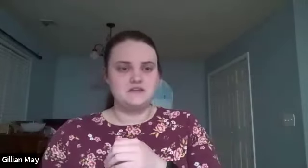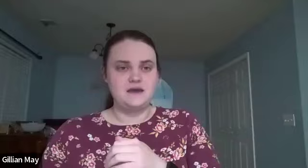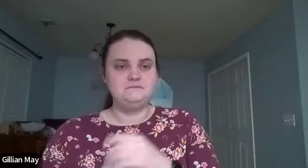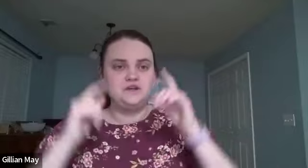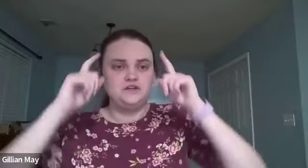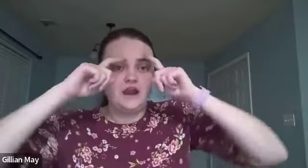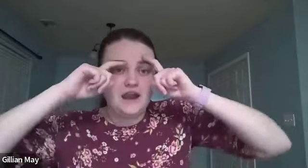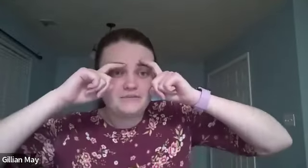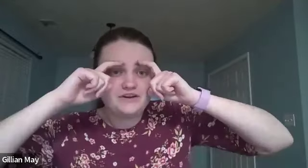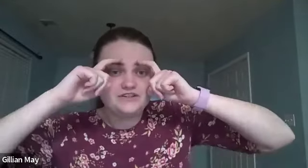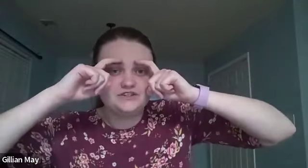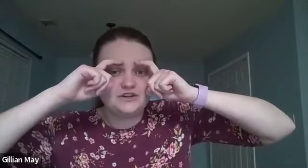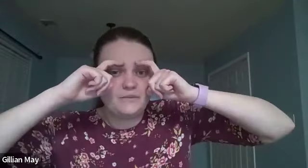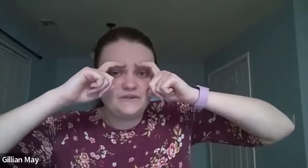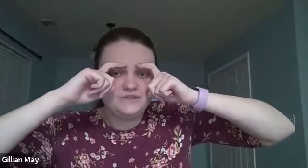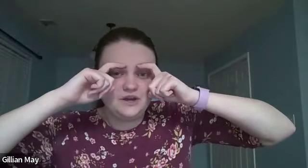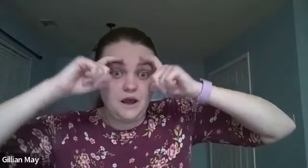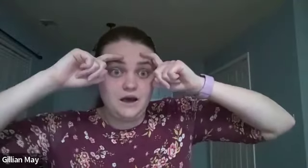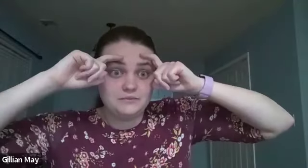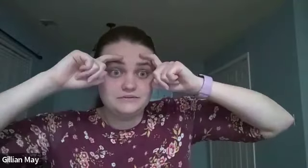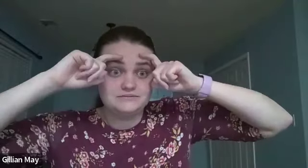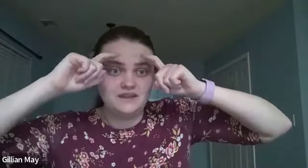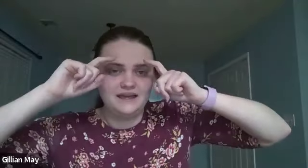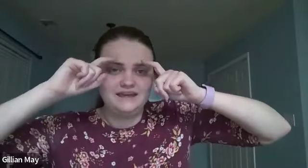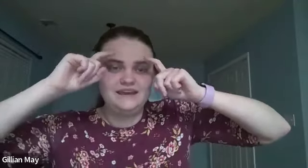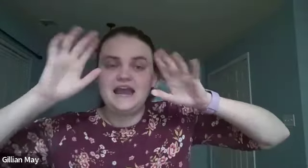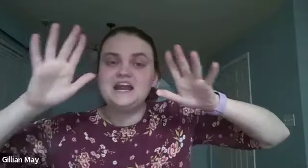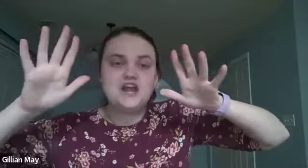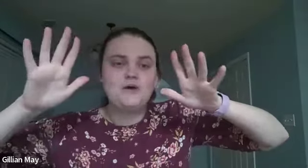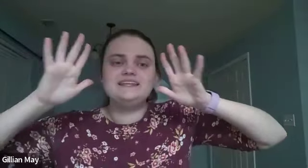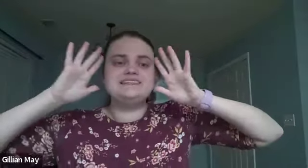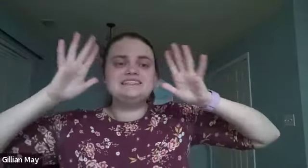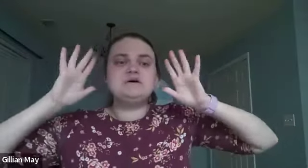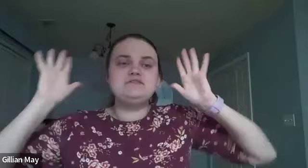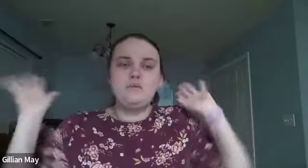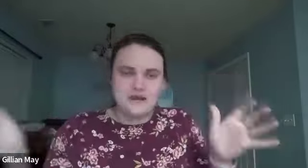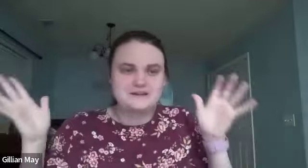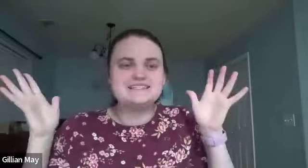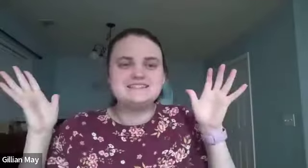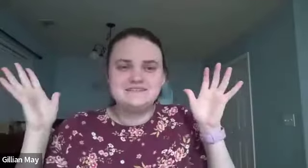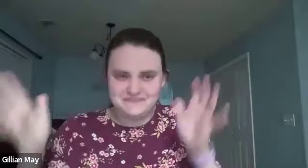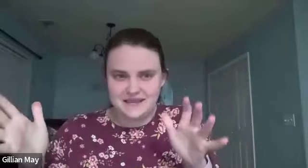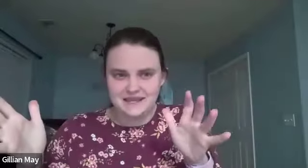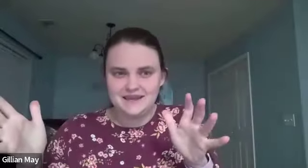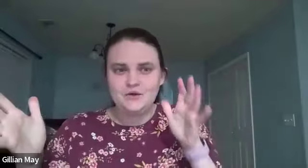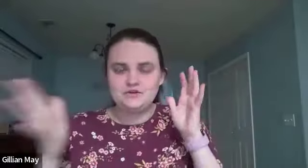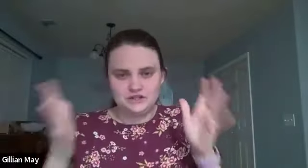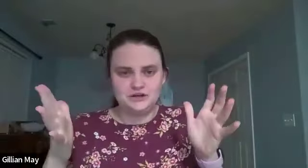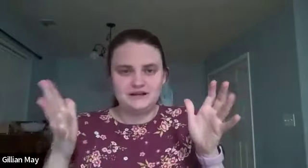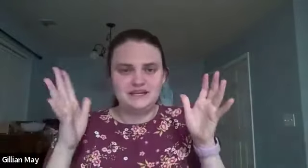that. Your eyebrows, you're going to want them to go up. Like, and I know this is probably the weirdest thing to learn and get used